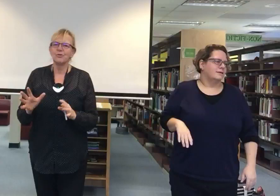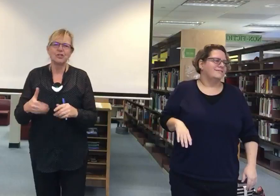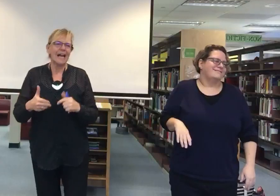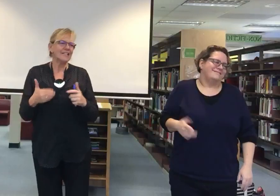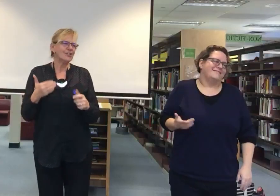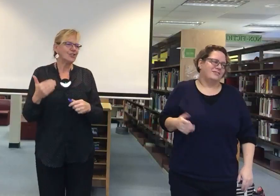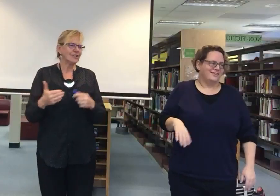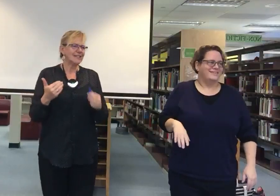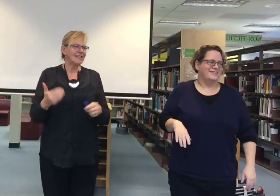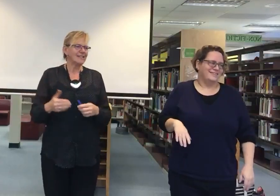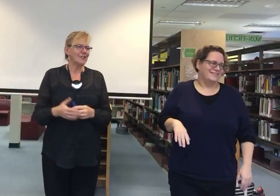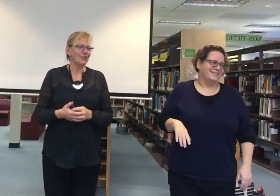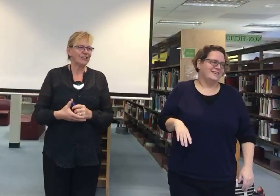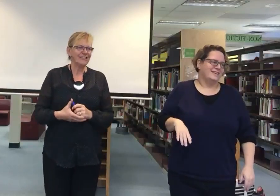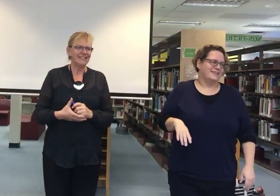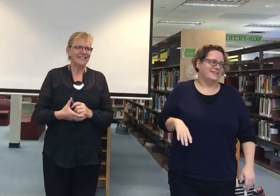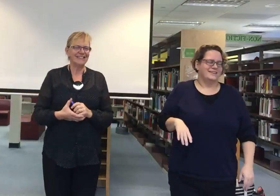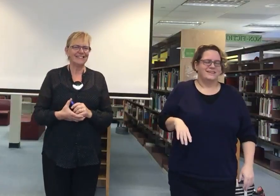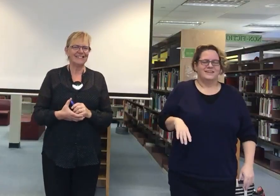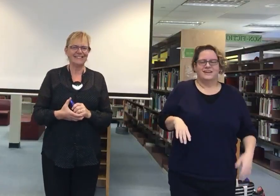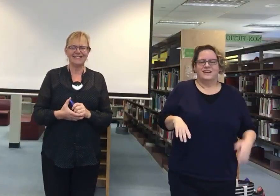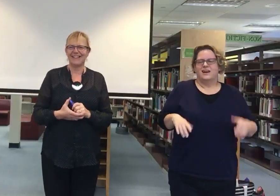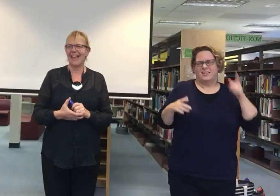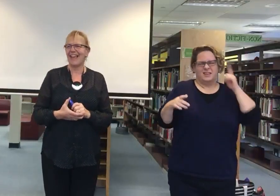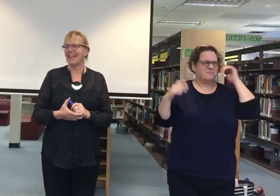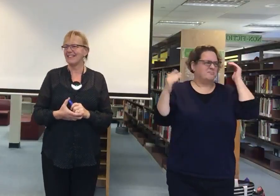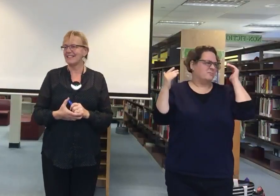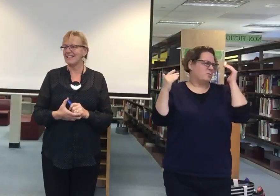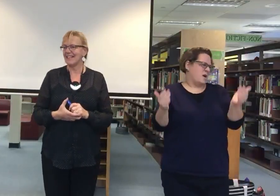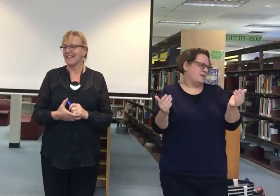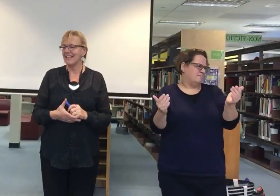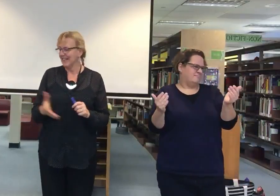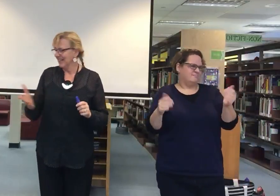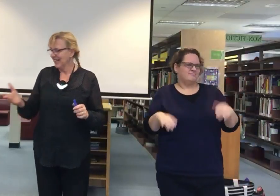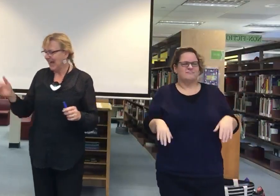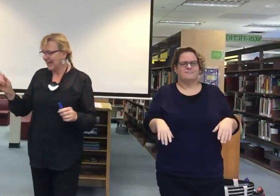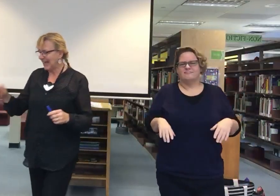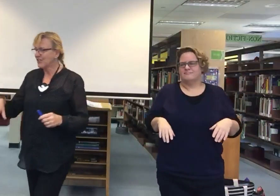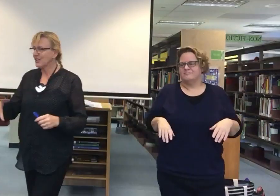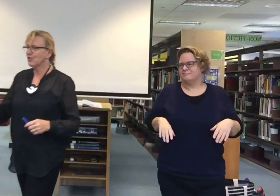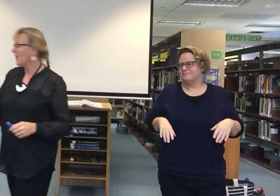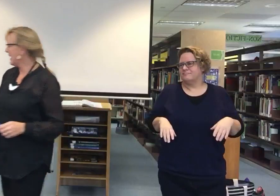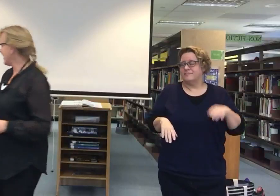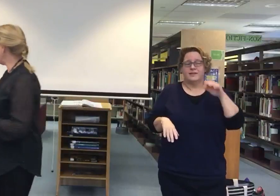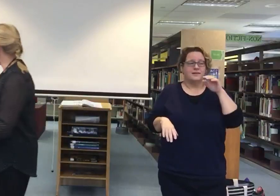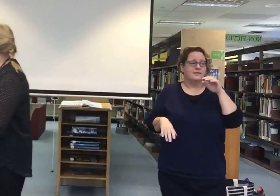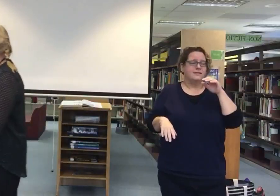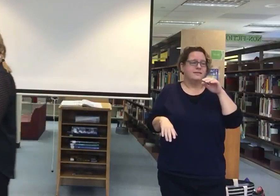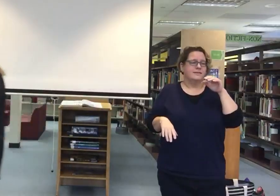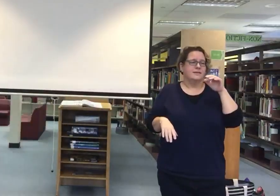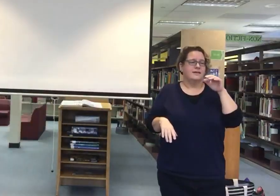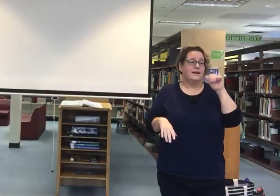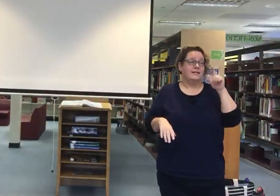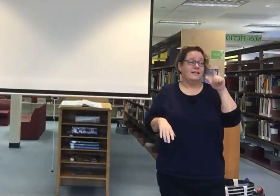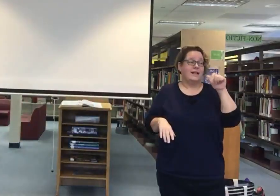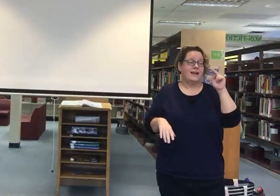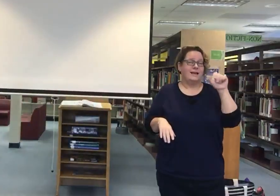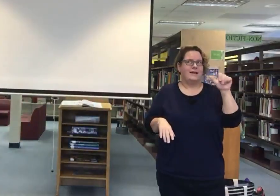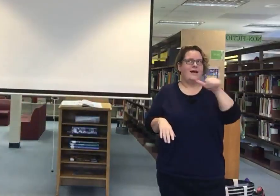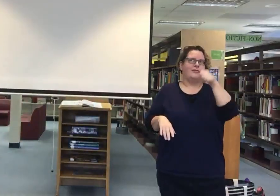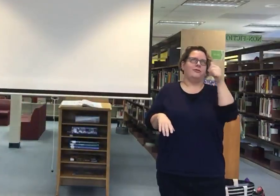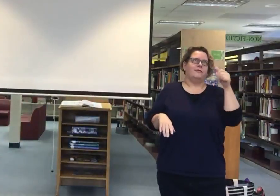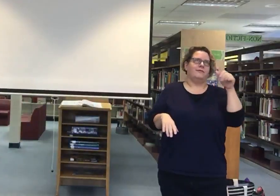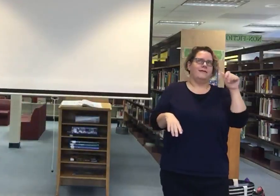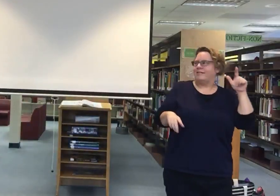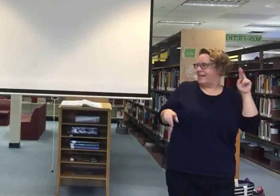I think we'll kind of just get started, and Alana's going to try and get me the other Alana